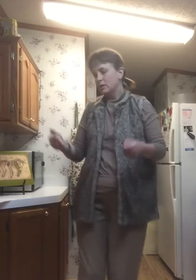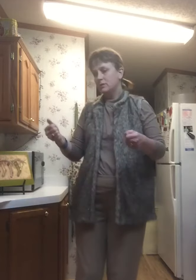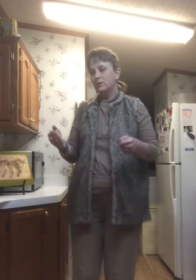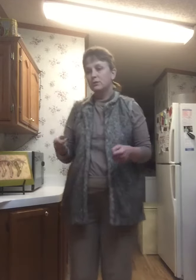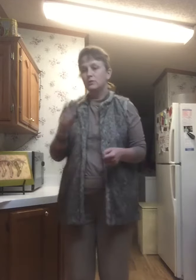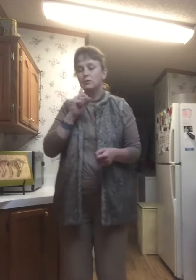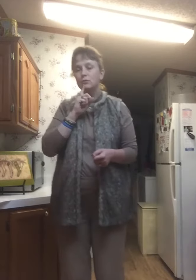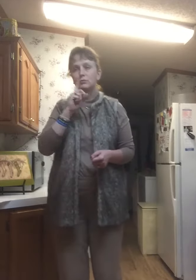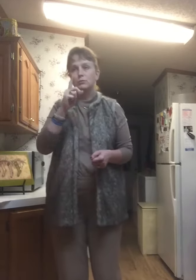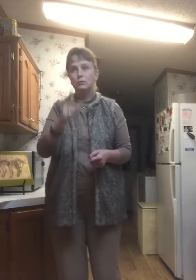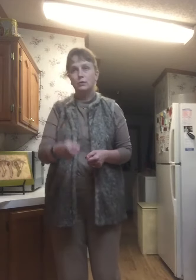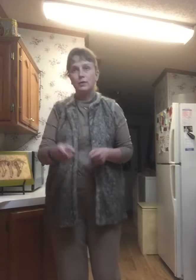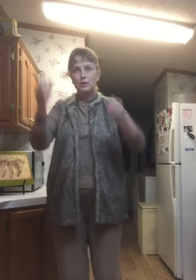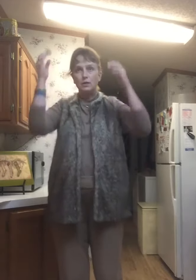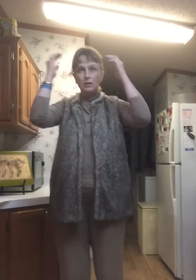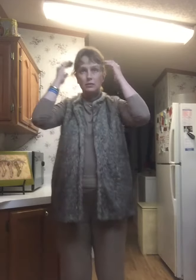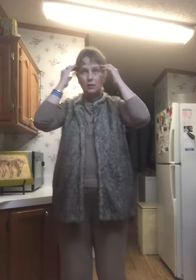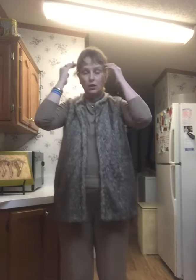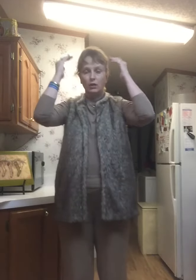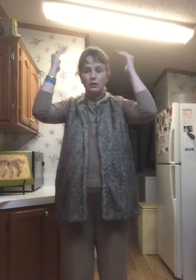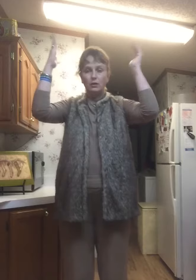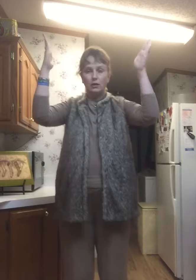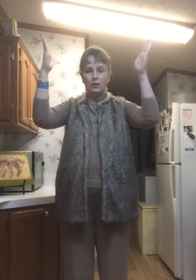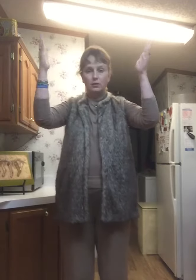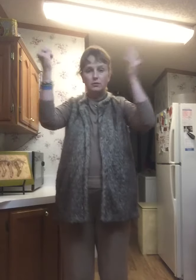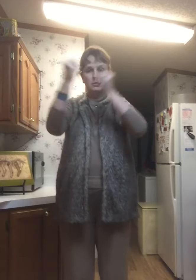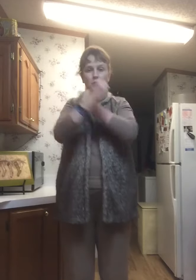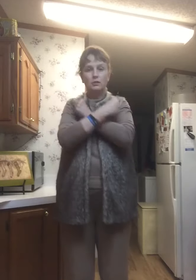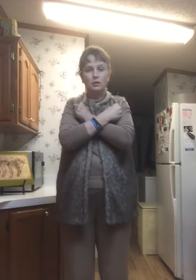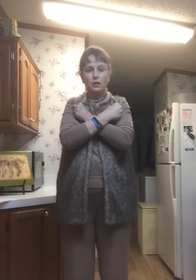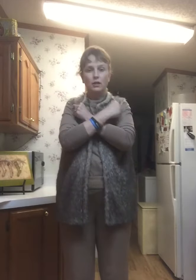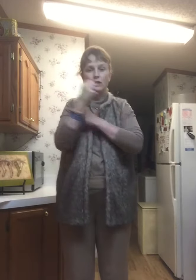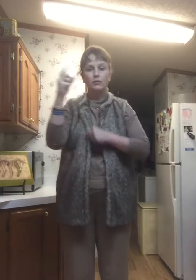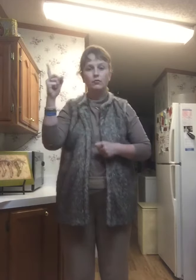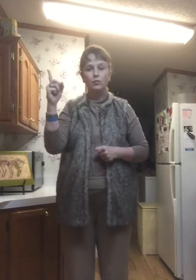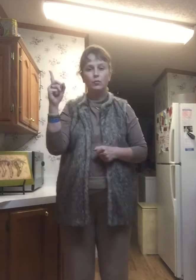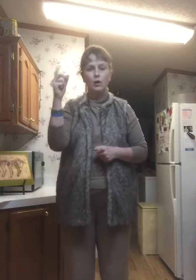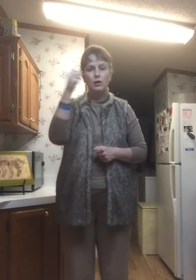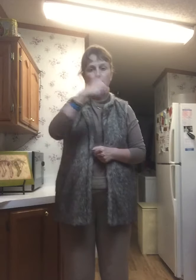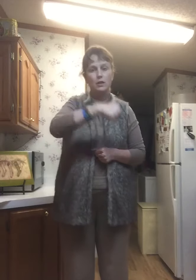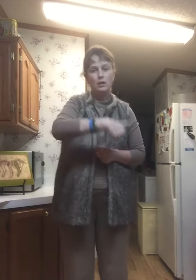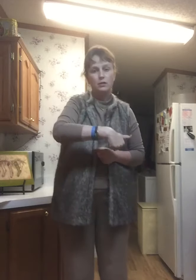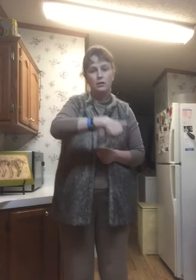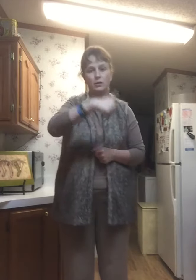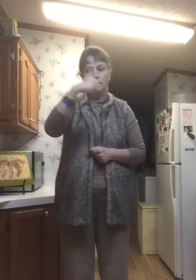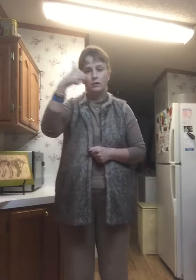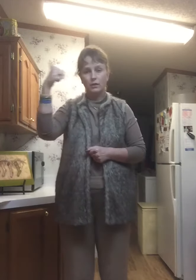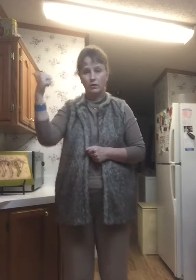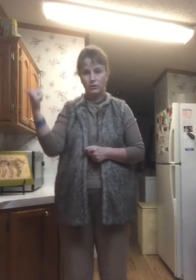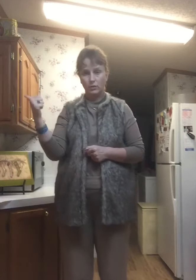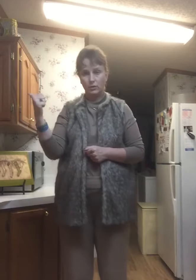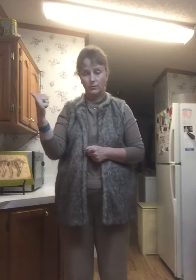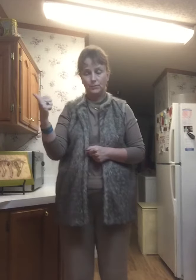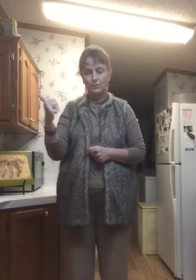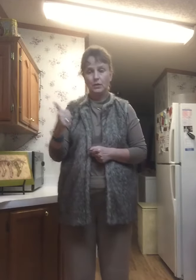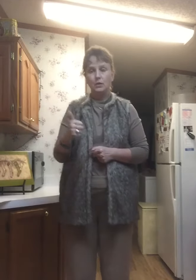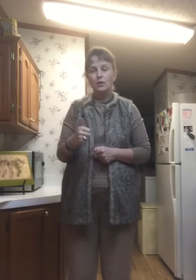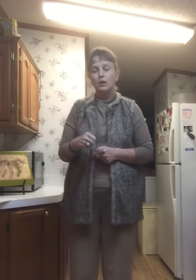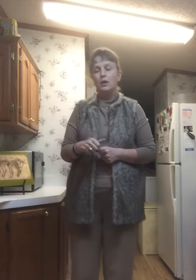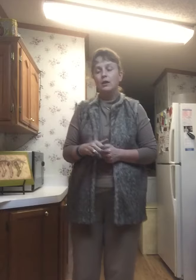So it's truly he taught us to love one another. And